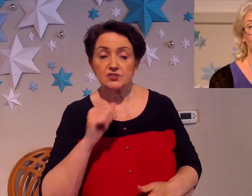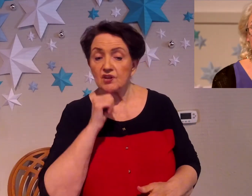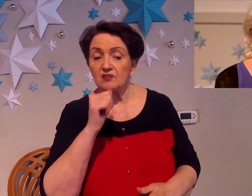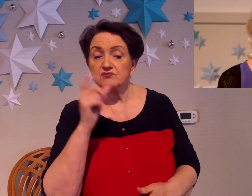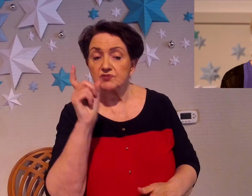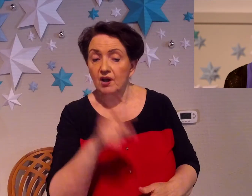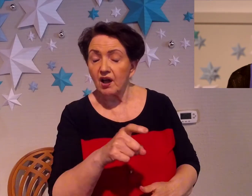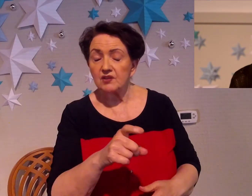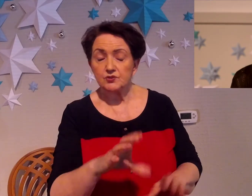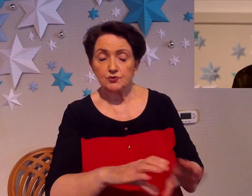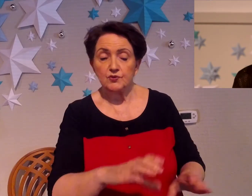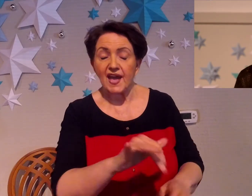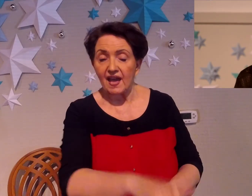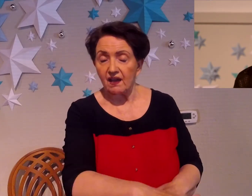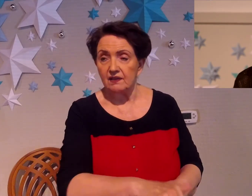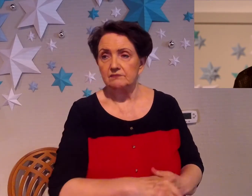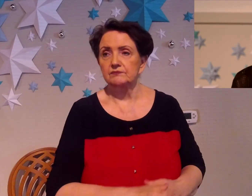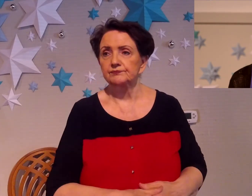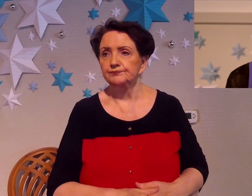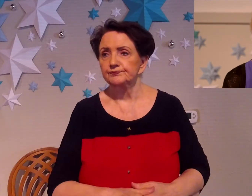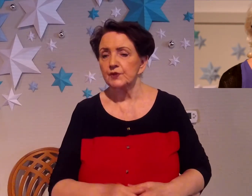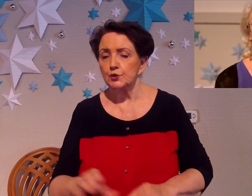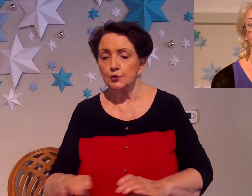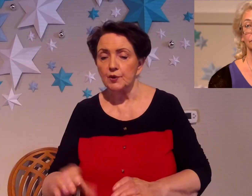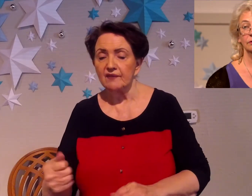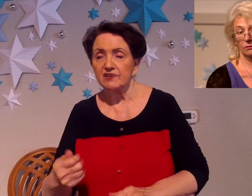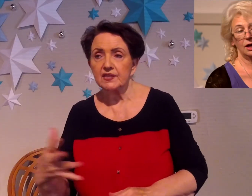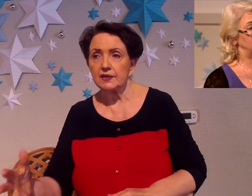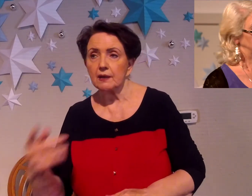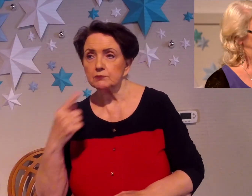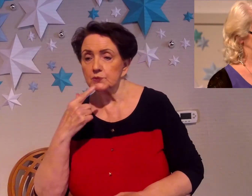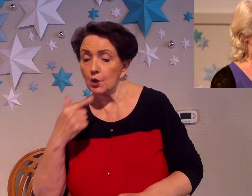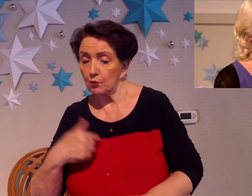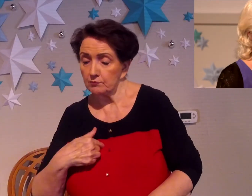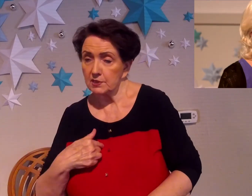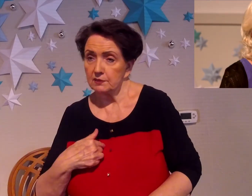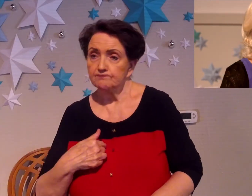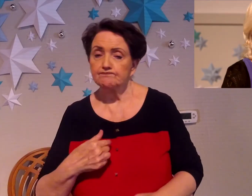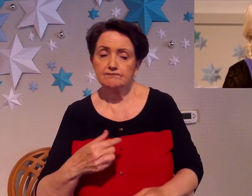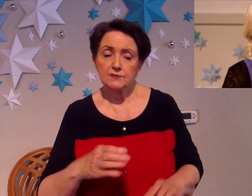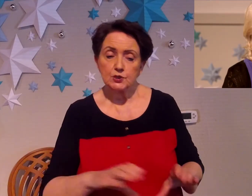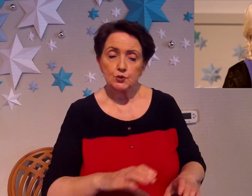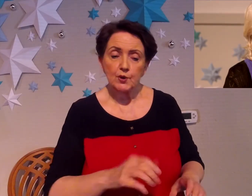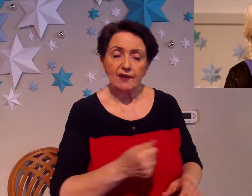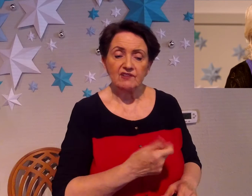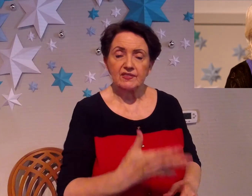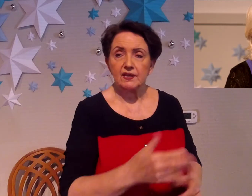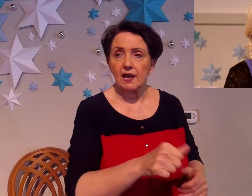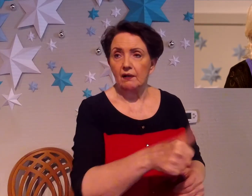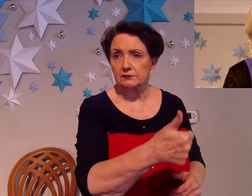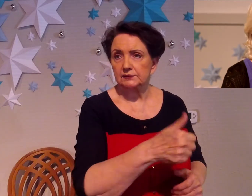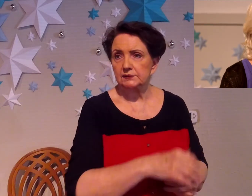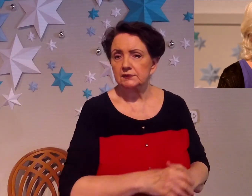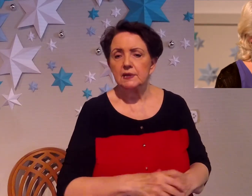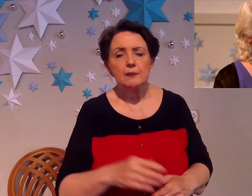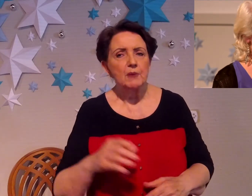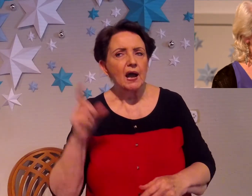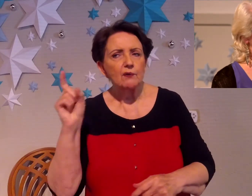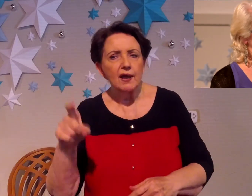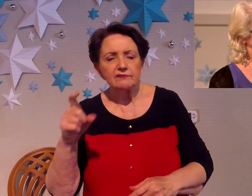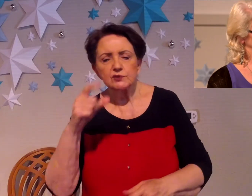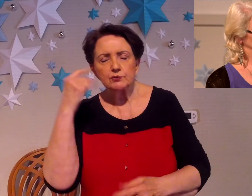great. Then all I have to do is do what I'm told, and then I can do everything else. Okay. But I don't actually have to